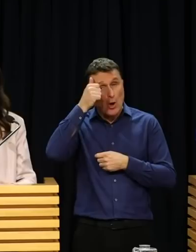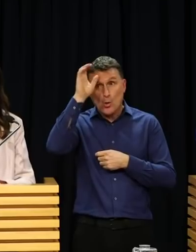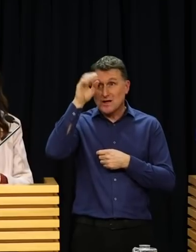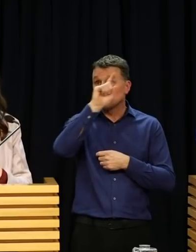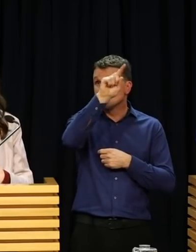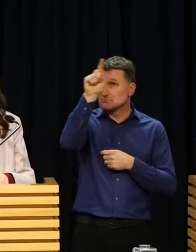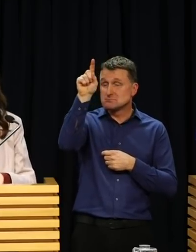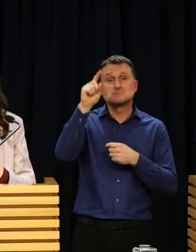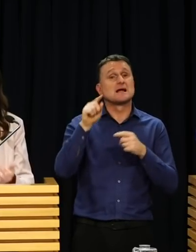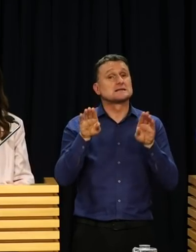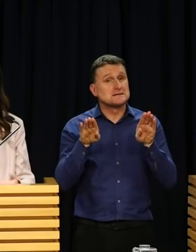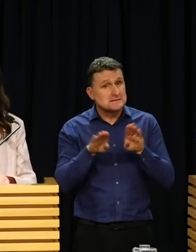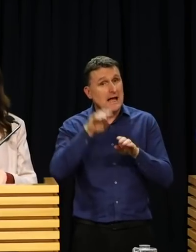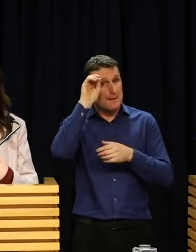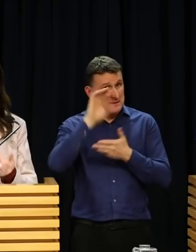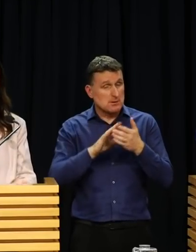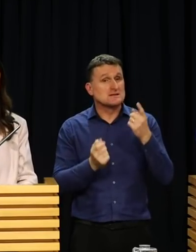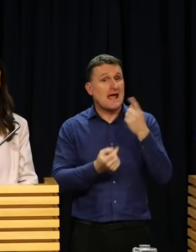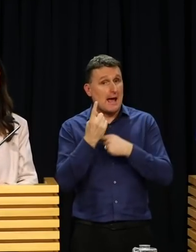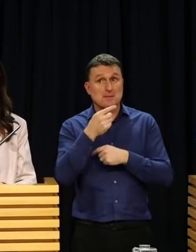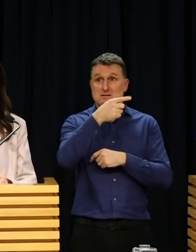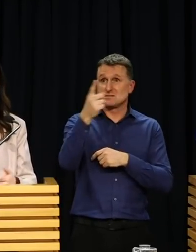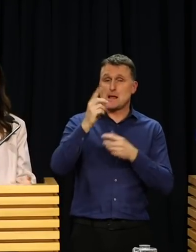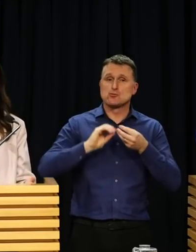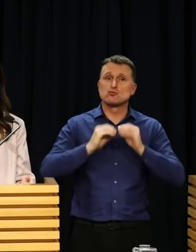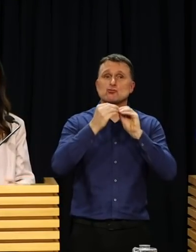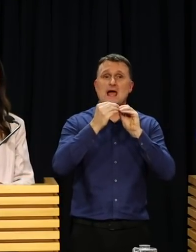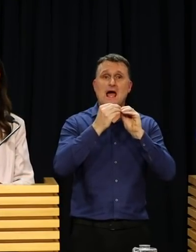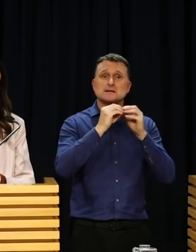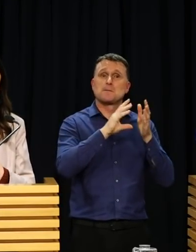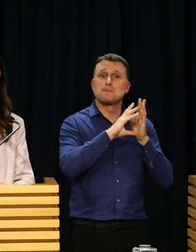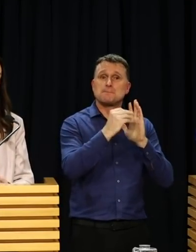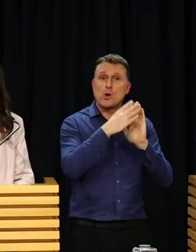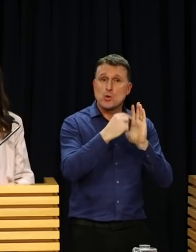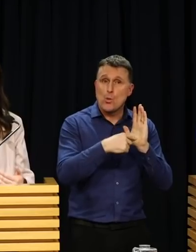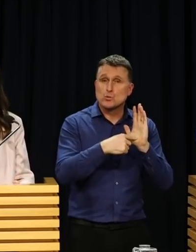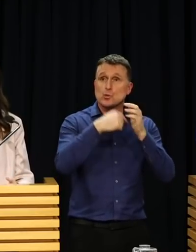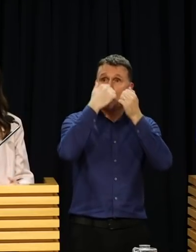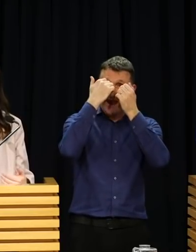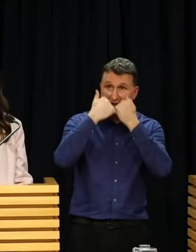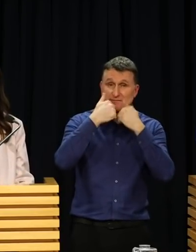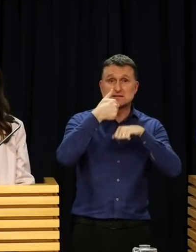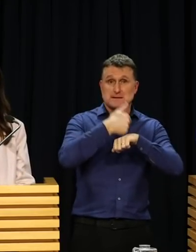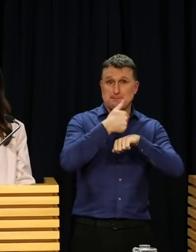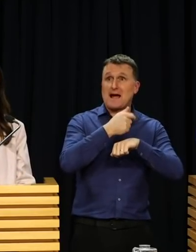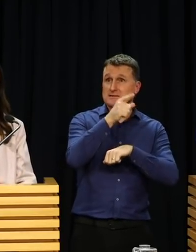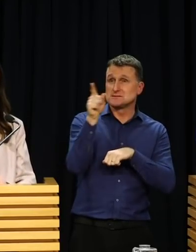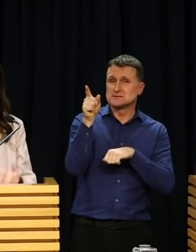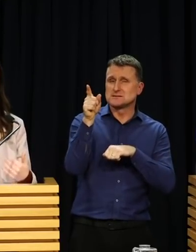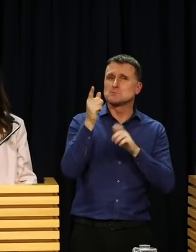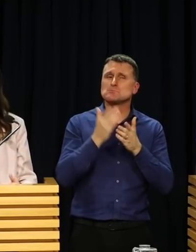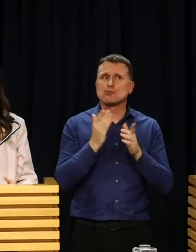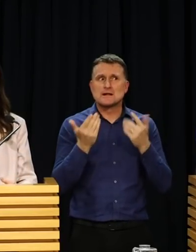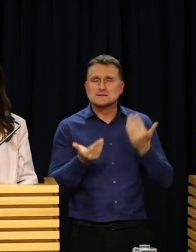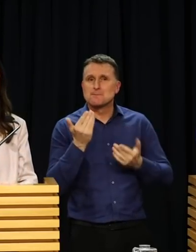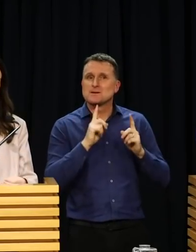have established models or evidence base that we can simply draw on. Every time it is going to come back to the experience